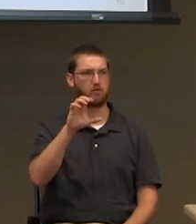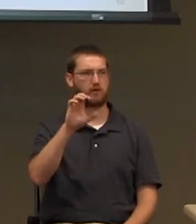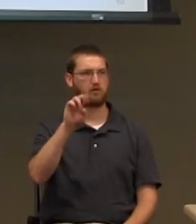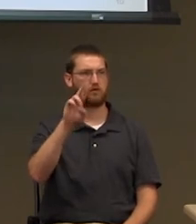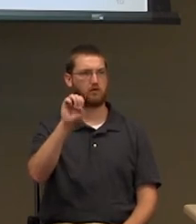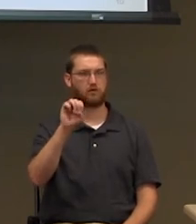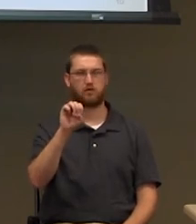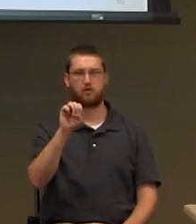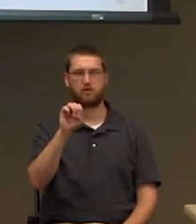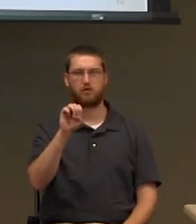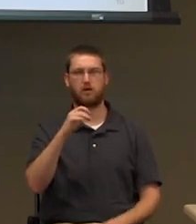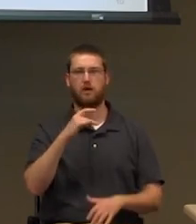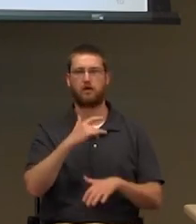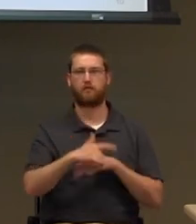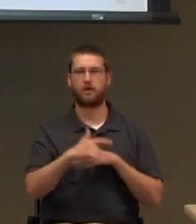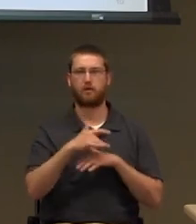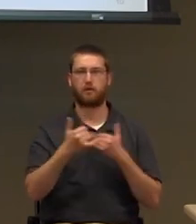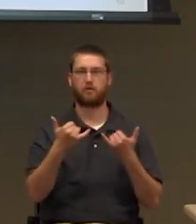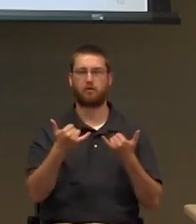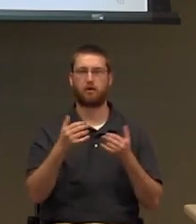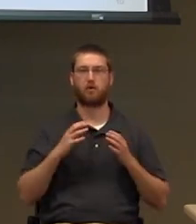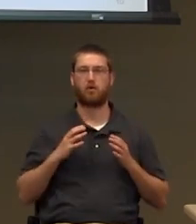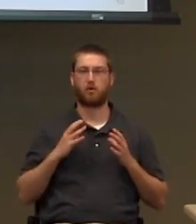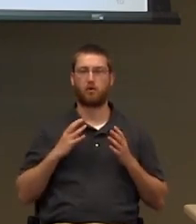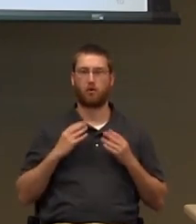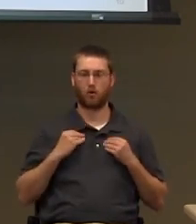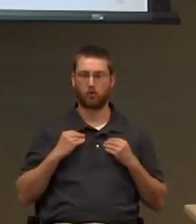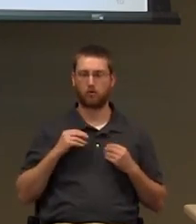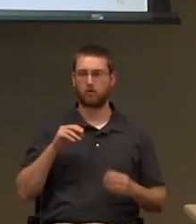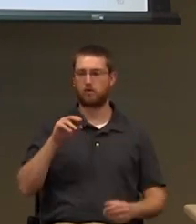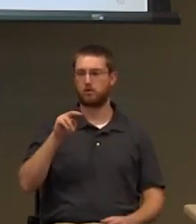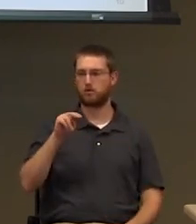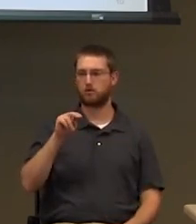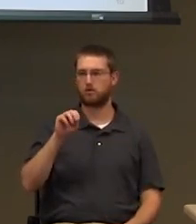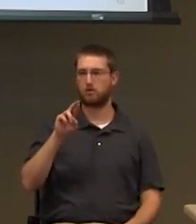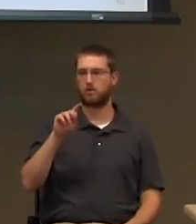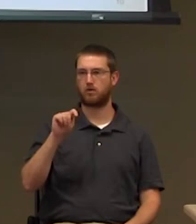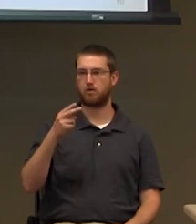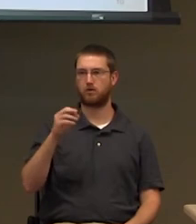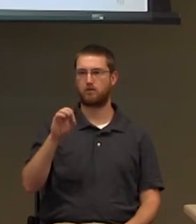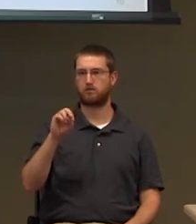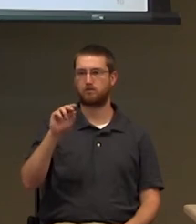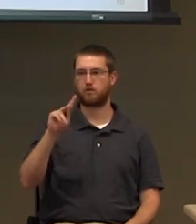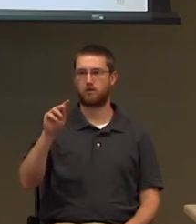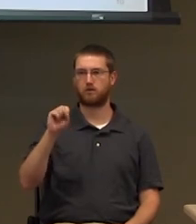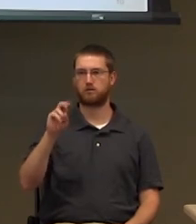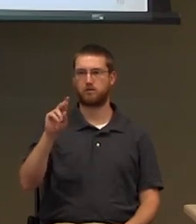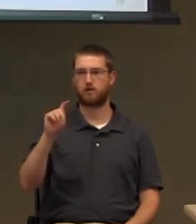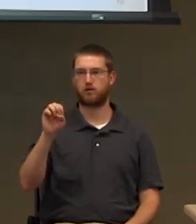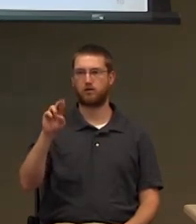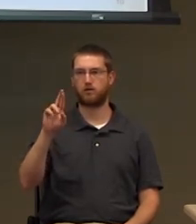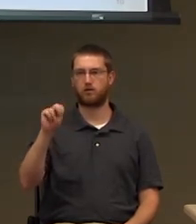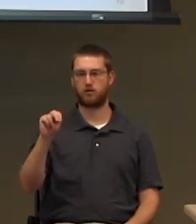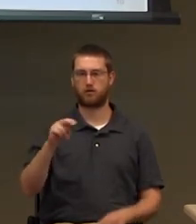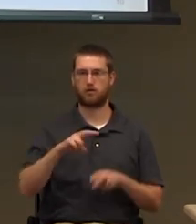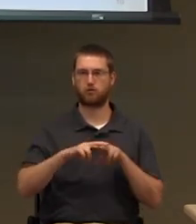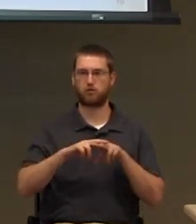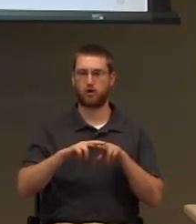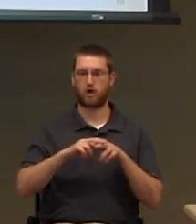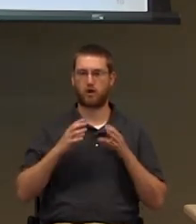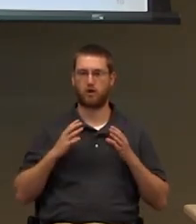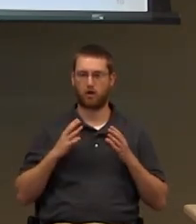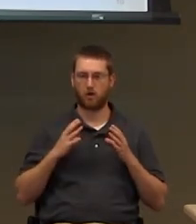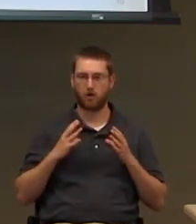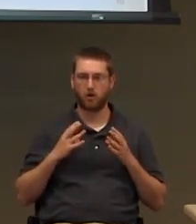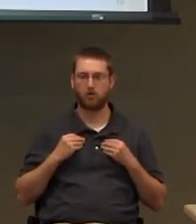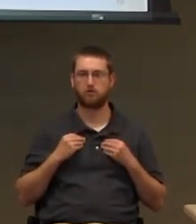acres? That's available, owned by Norfolk Southern, right at the rail yard. And so when you start tying those,